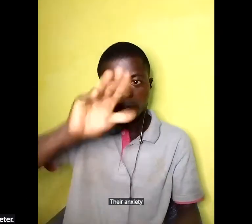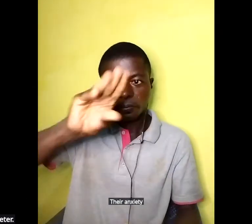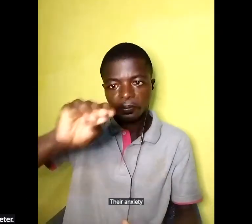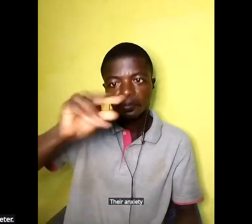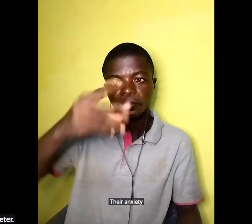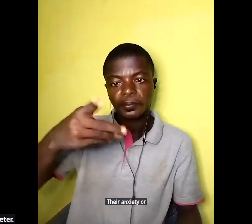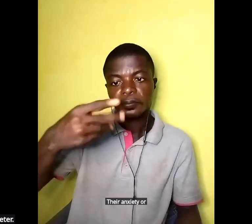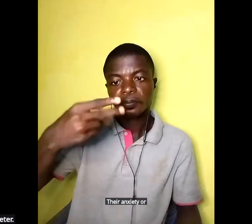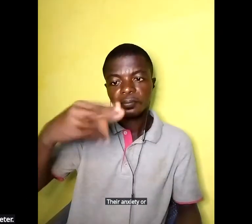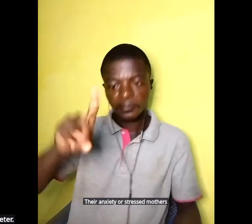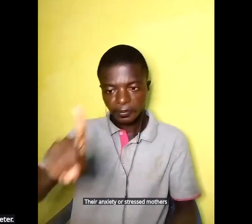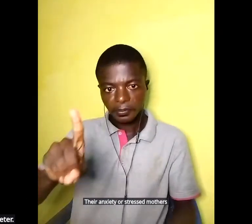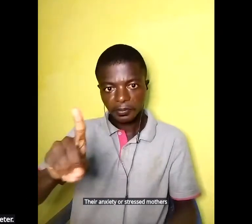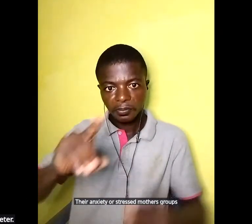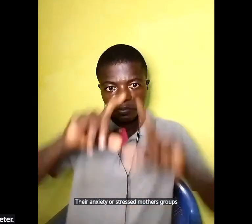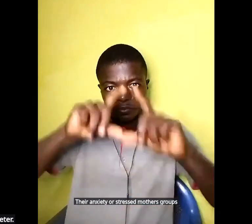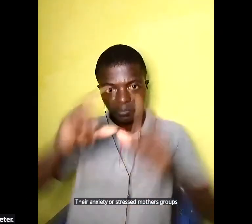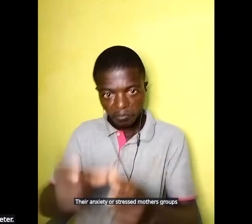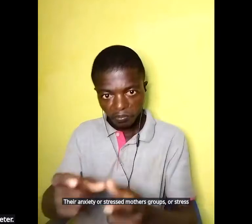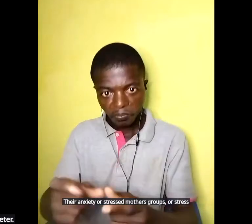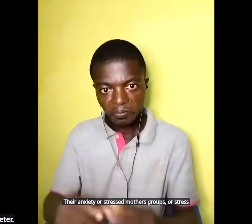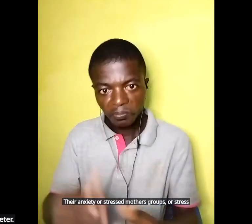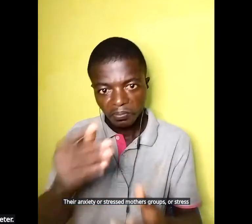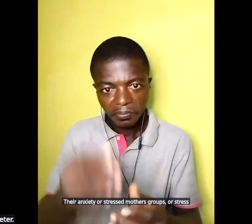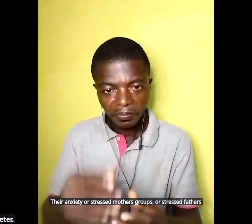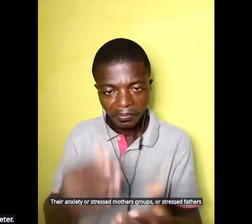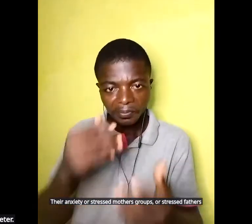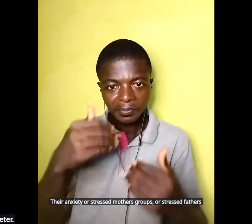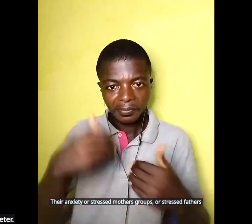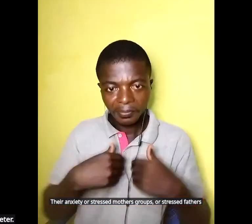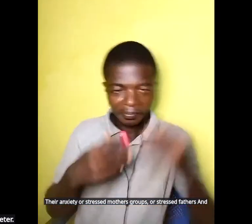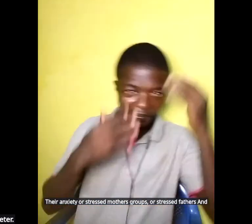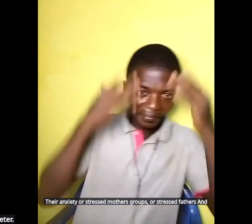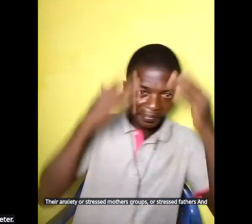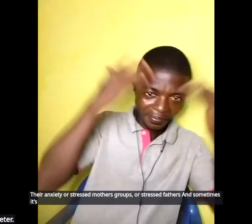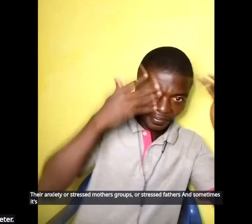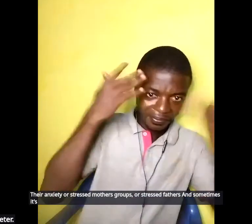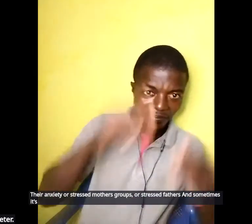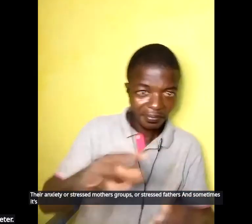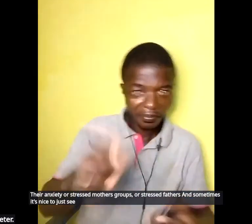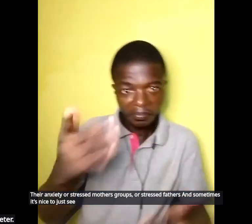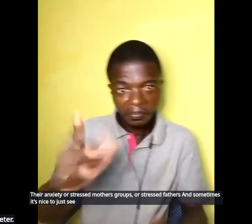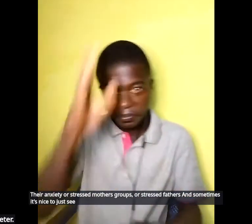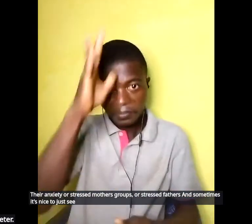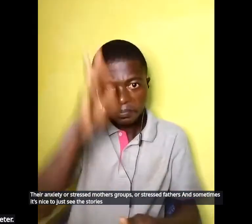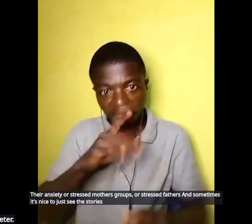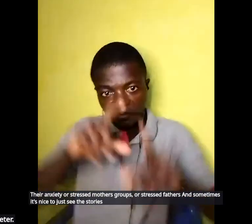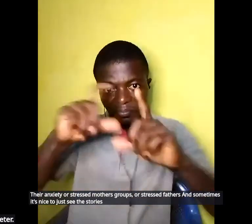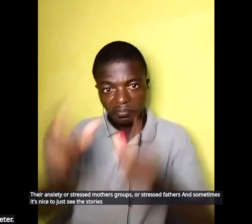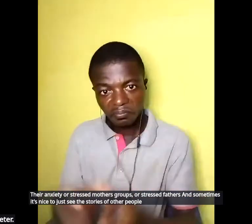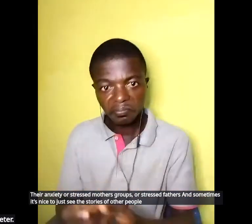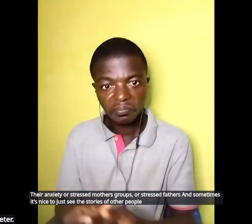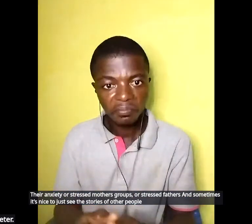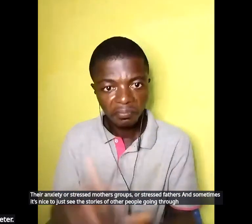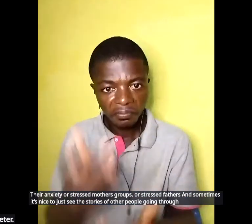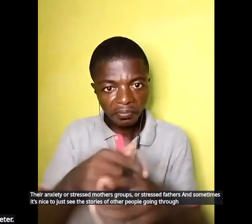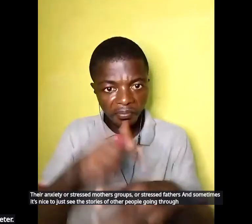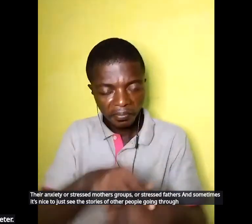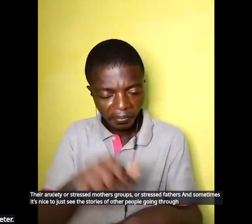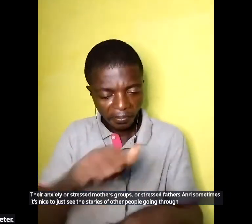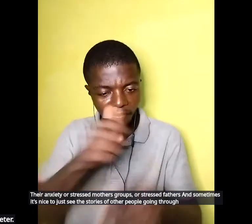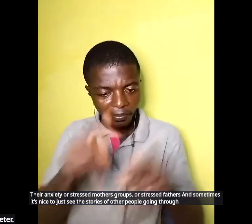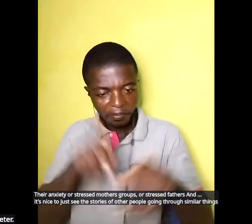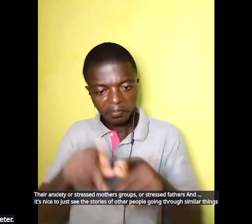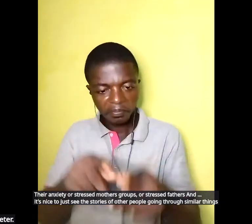stressed mothers groups or stressed fathers. And sometimes it's nice to just see the stories of other people going through